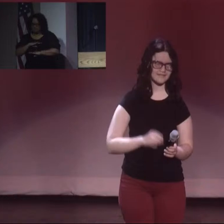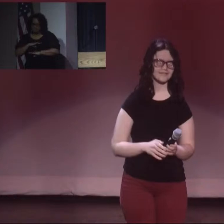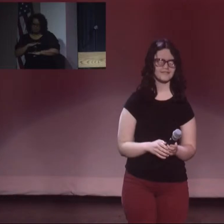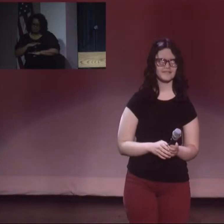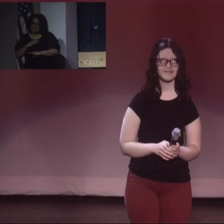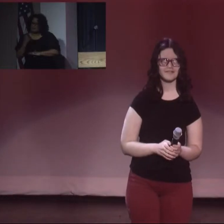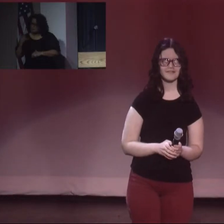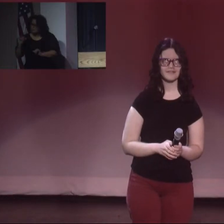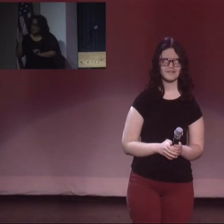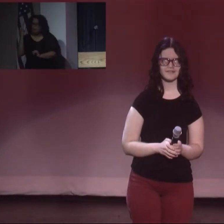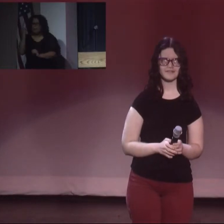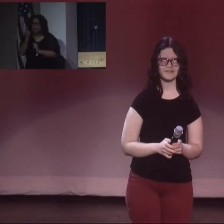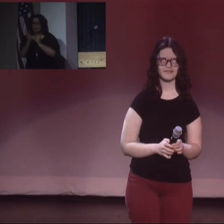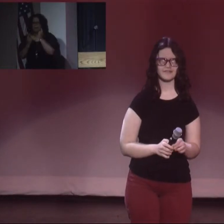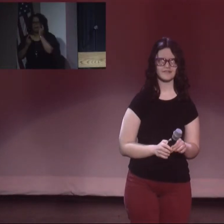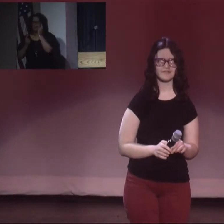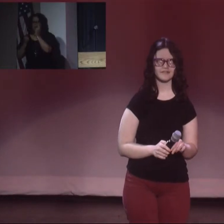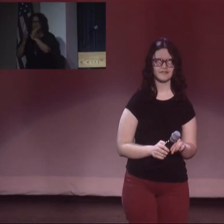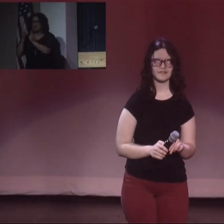enough, or would I still be